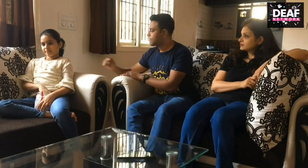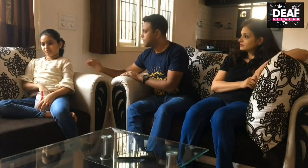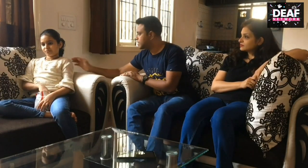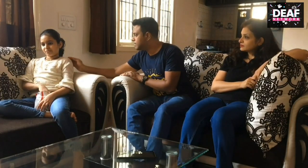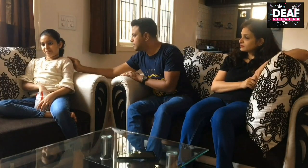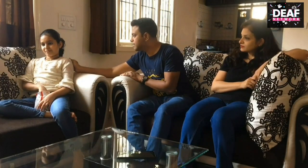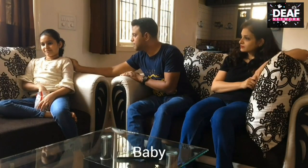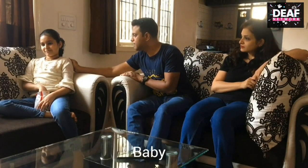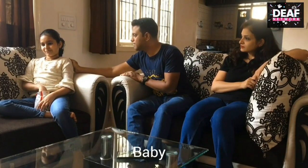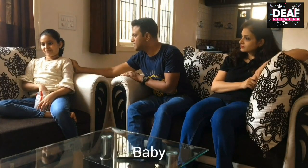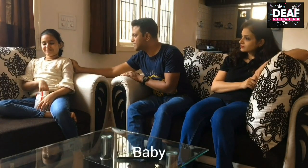Baby,